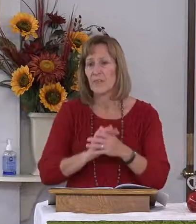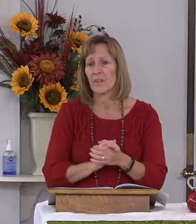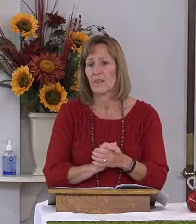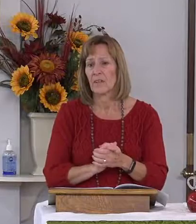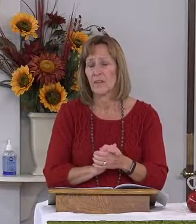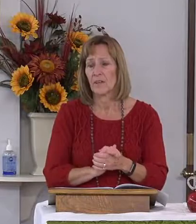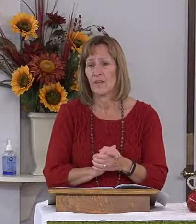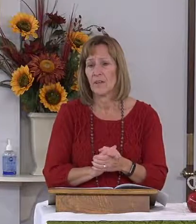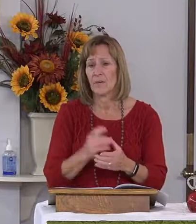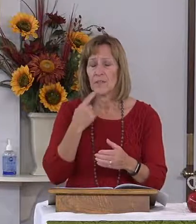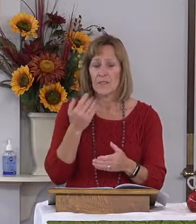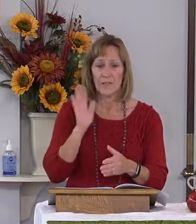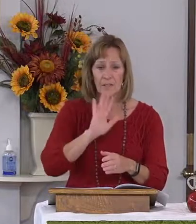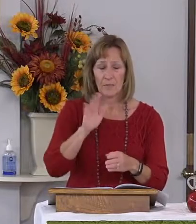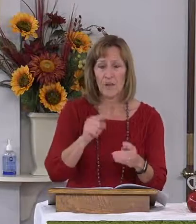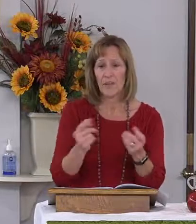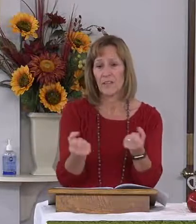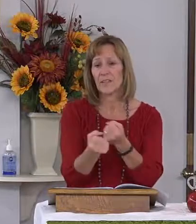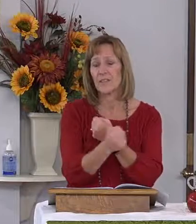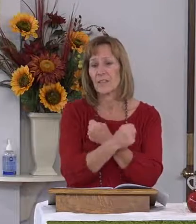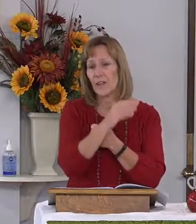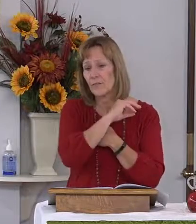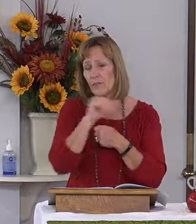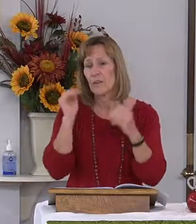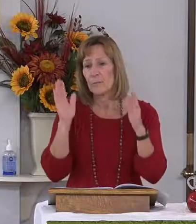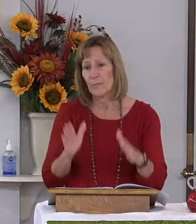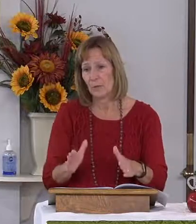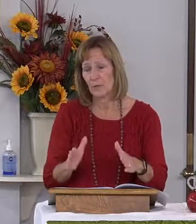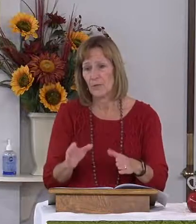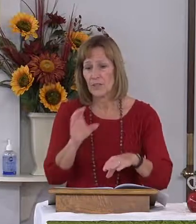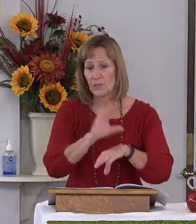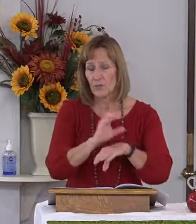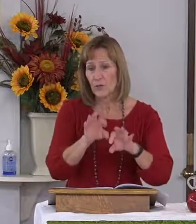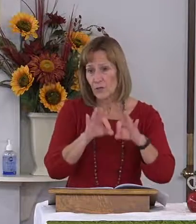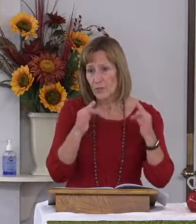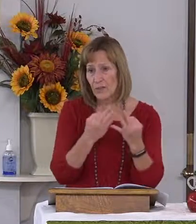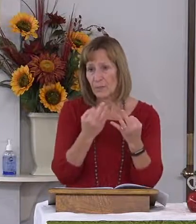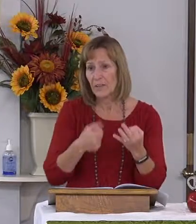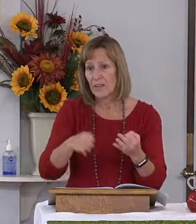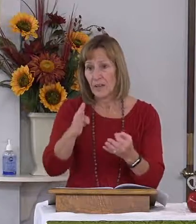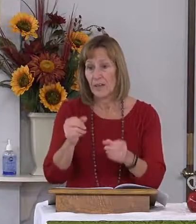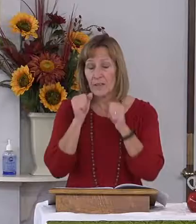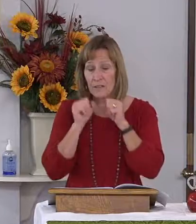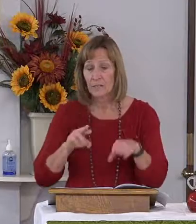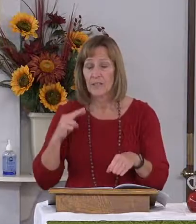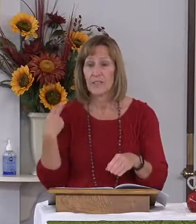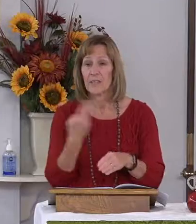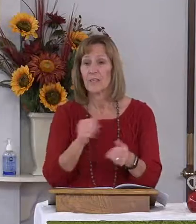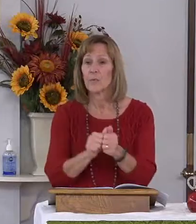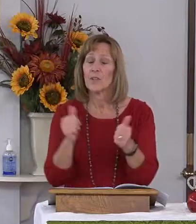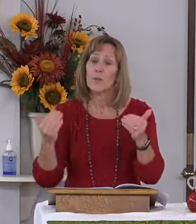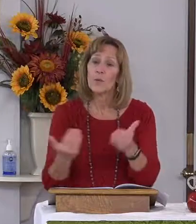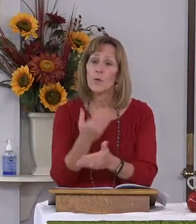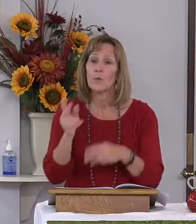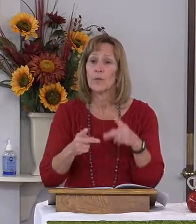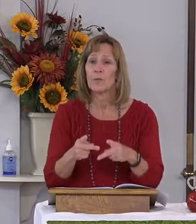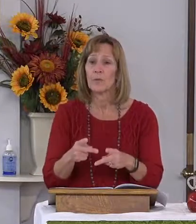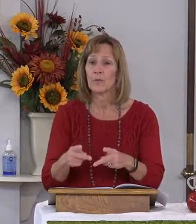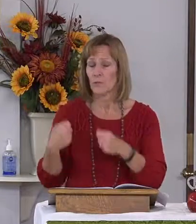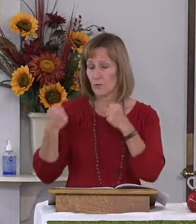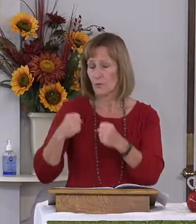As we've said goodbye to beloved members of our church family, God has blessed us with new people to strengthen our